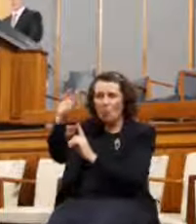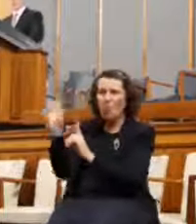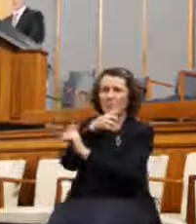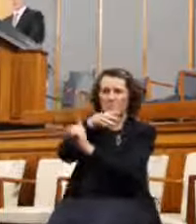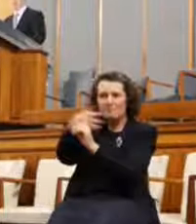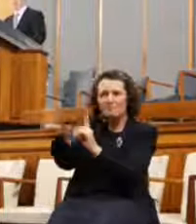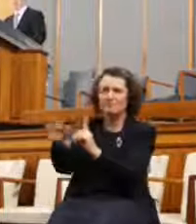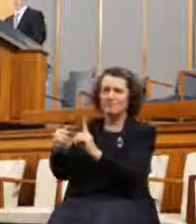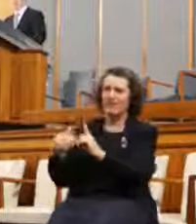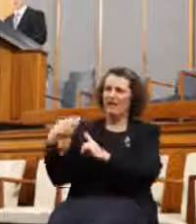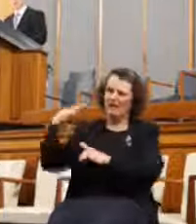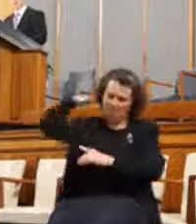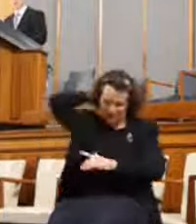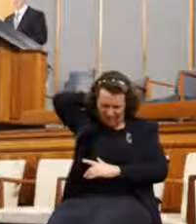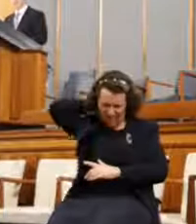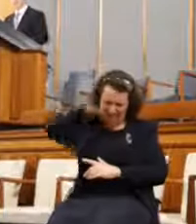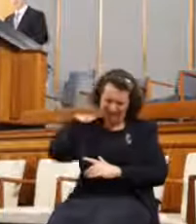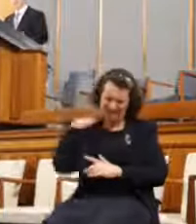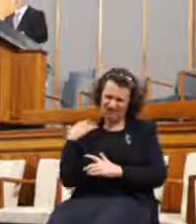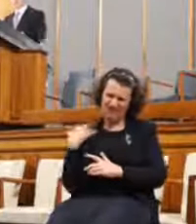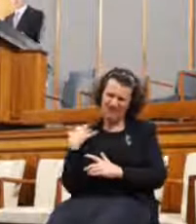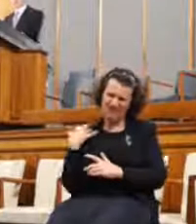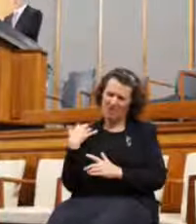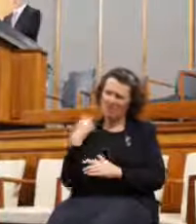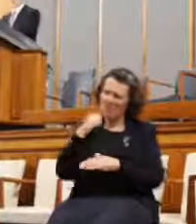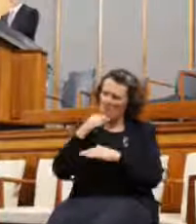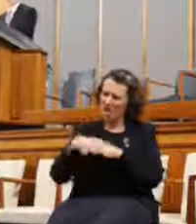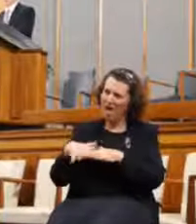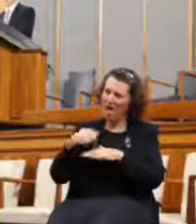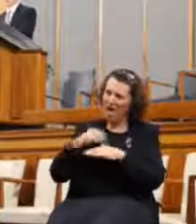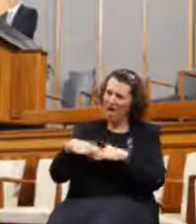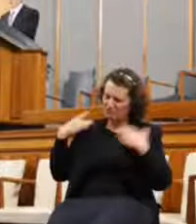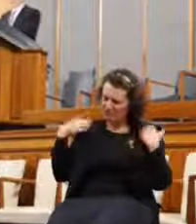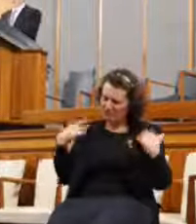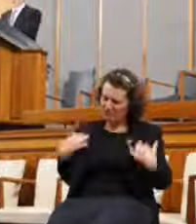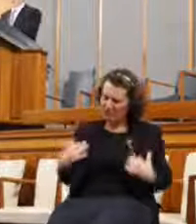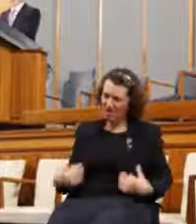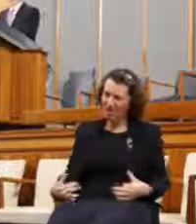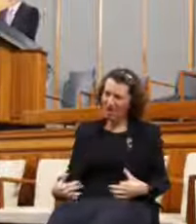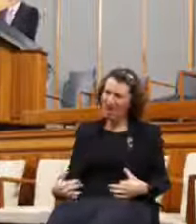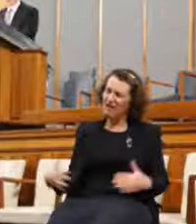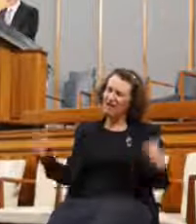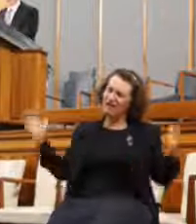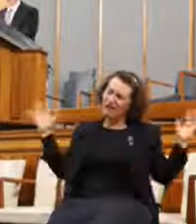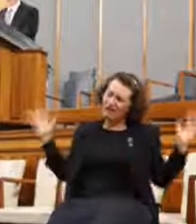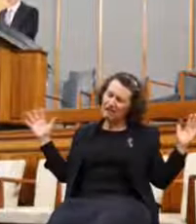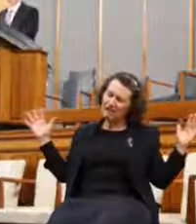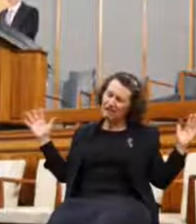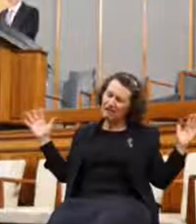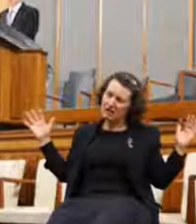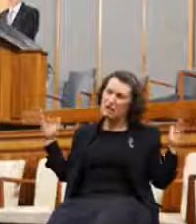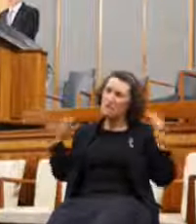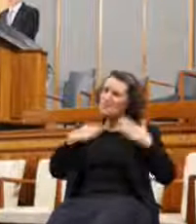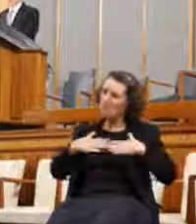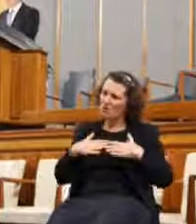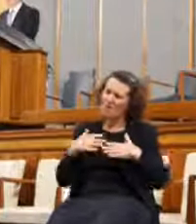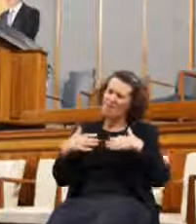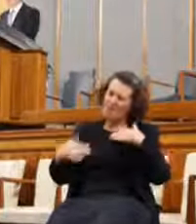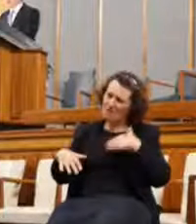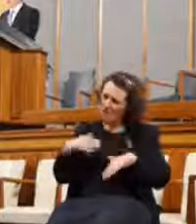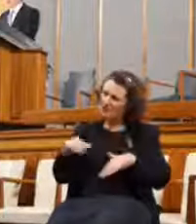Flesh open with running wounds. And he hung there. But it wasn't the physical pain. It was,